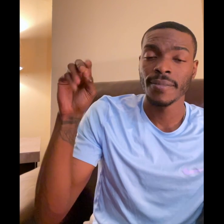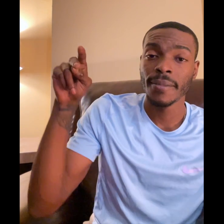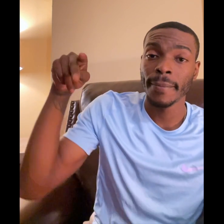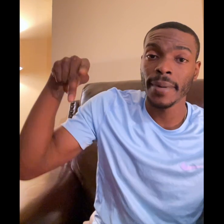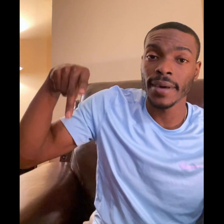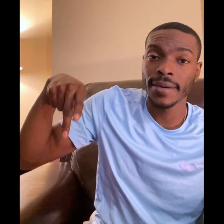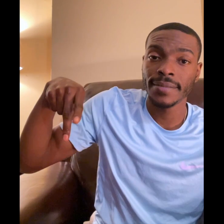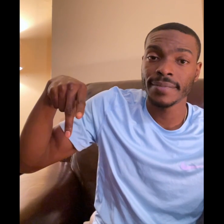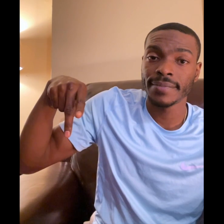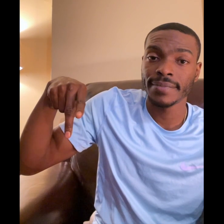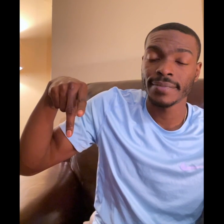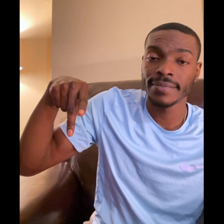P.